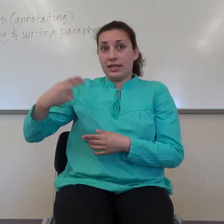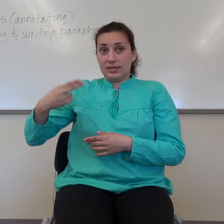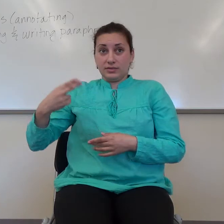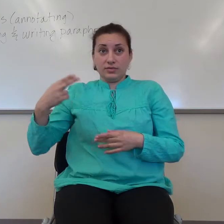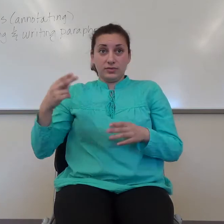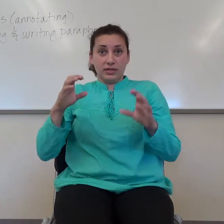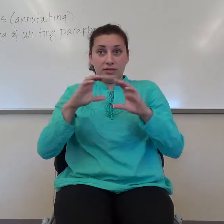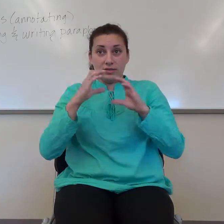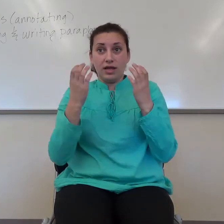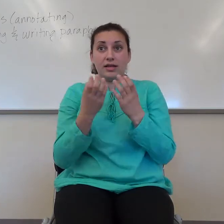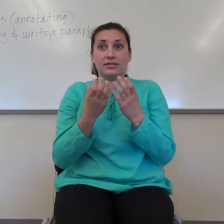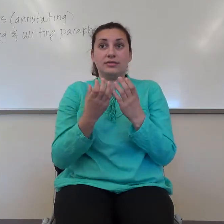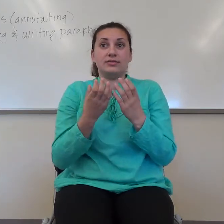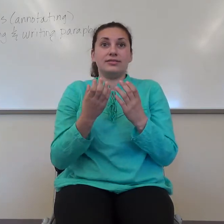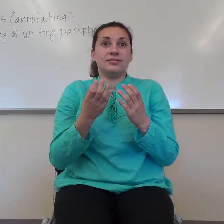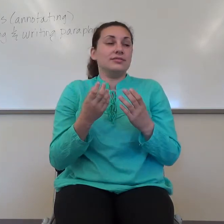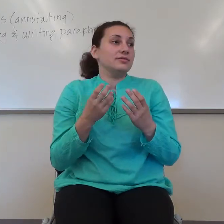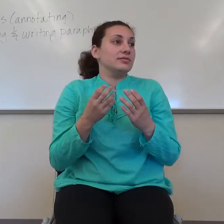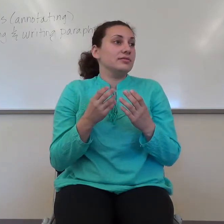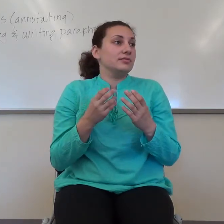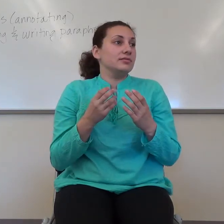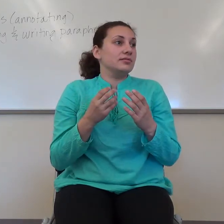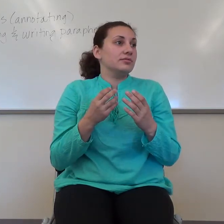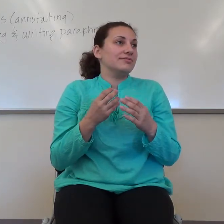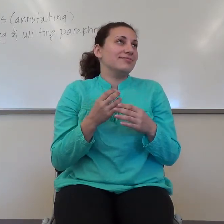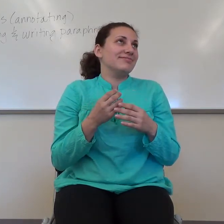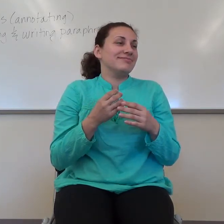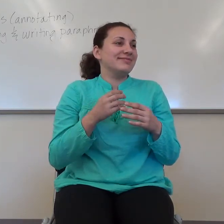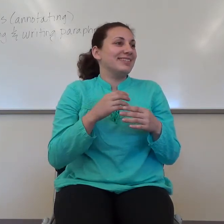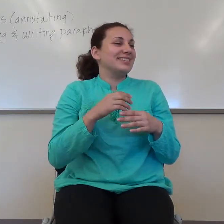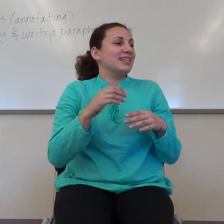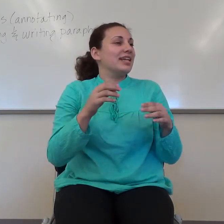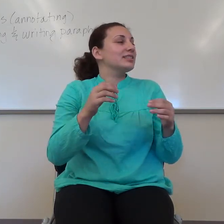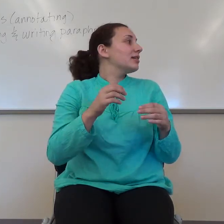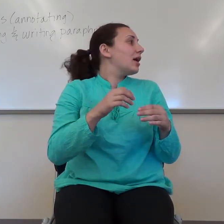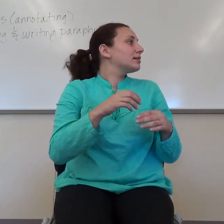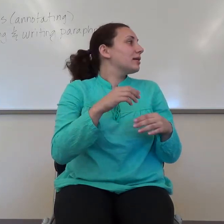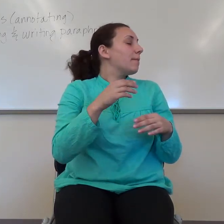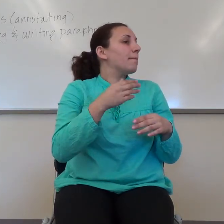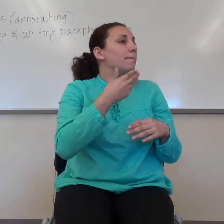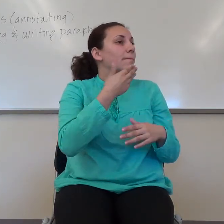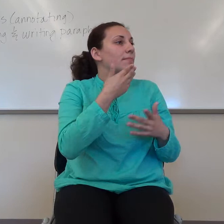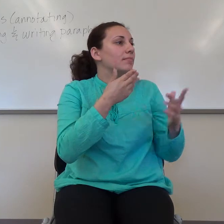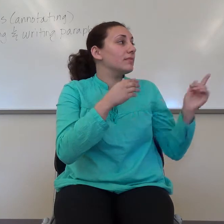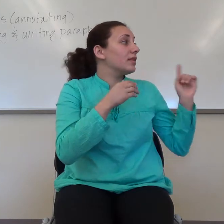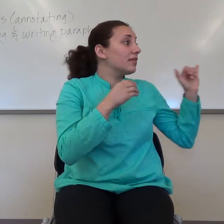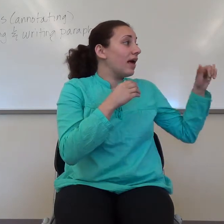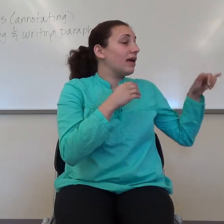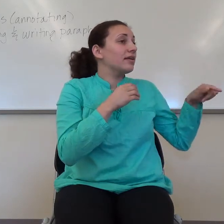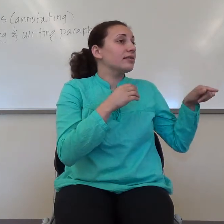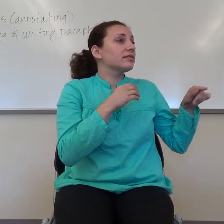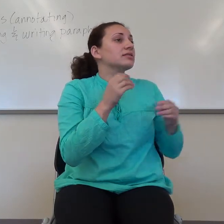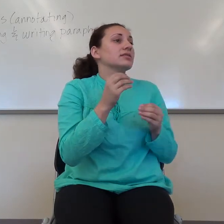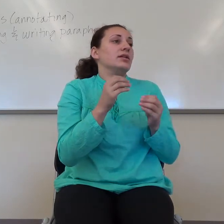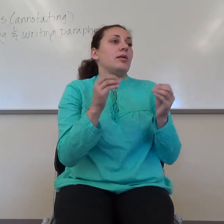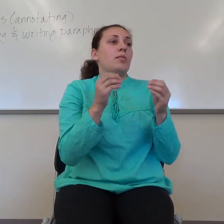class, that is going to be a much bigger, that kind of thing is going to be a much bigger part of your